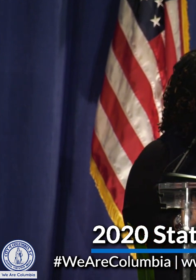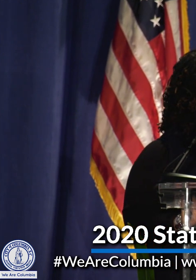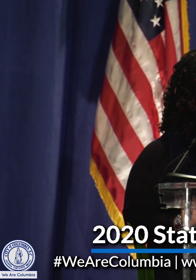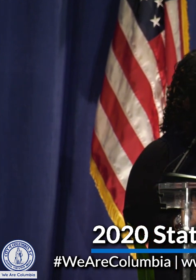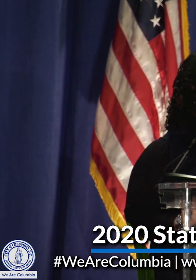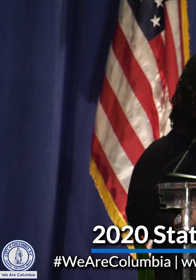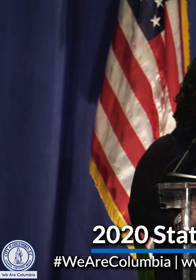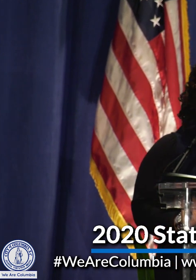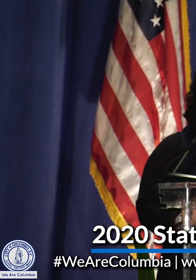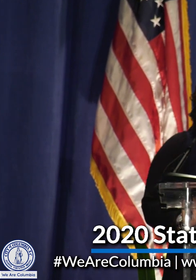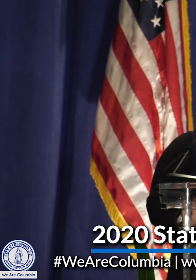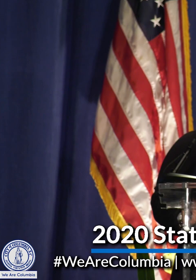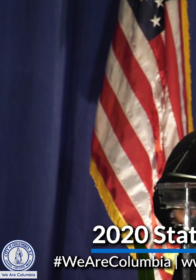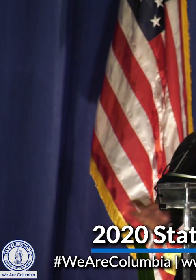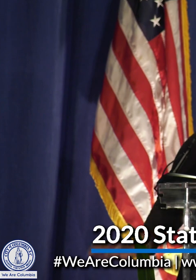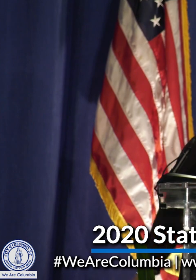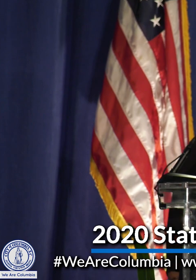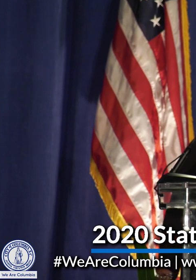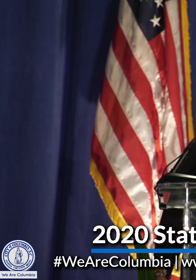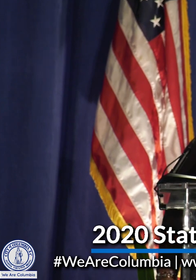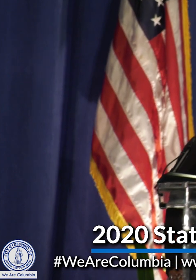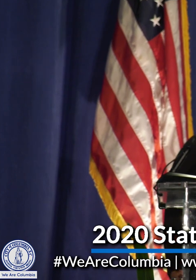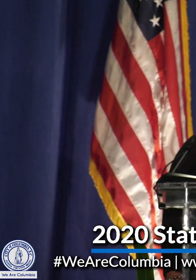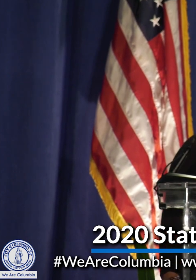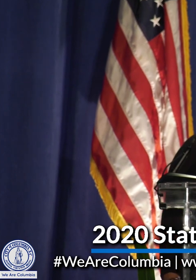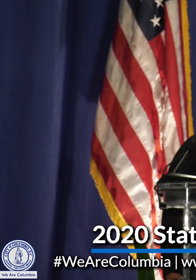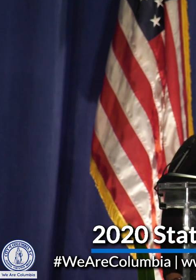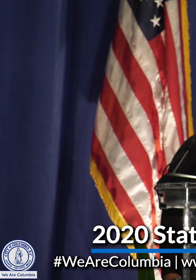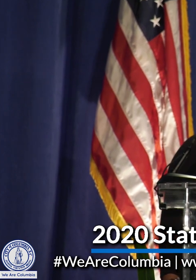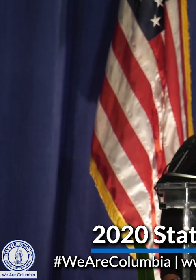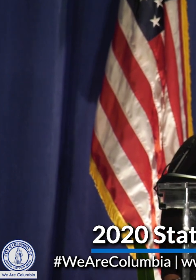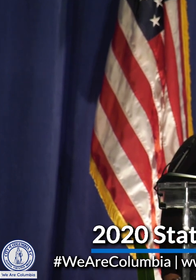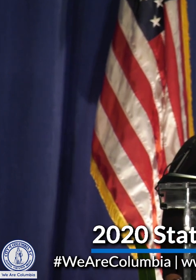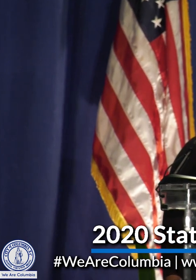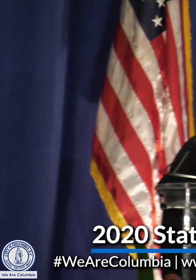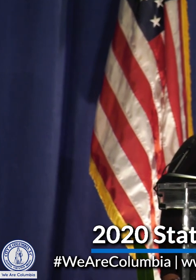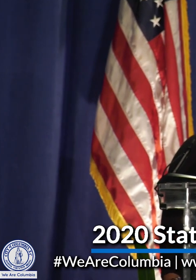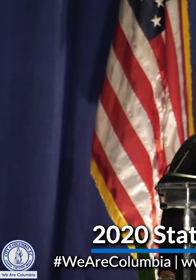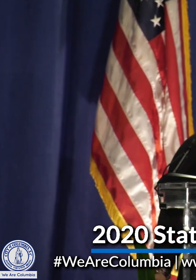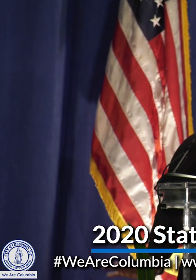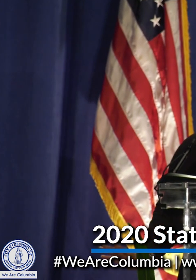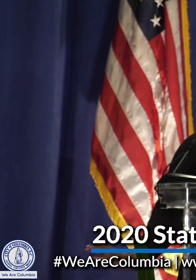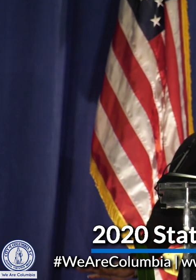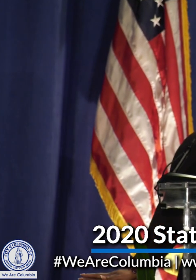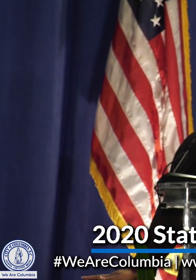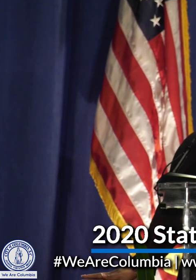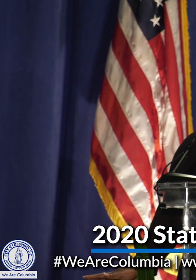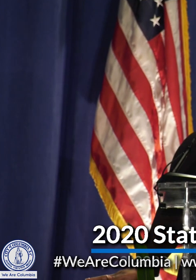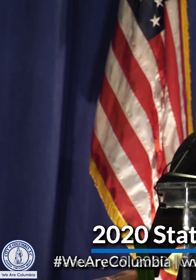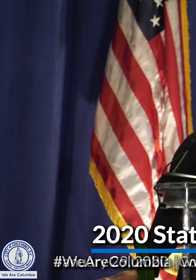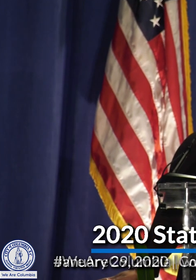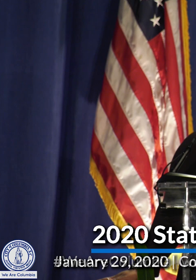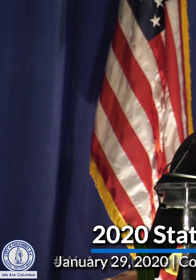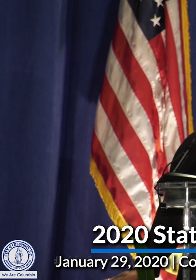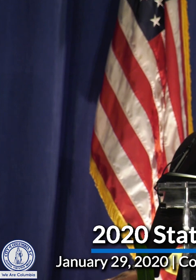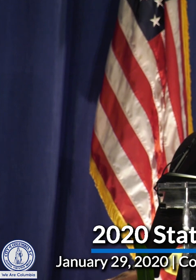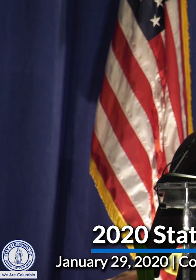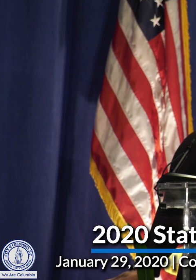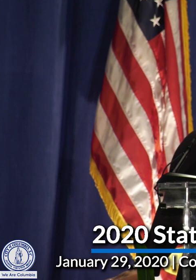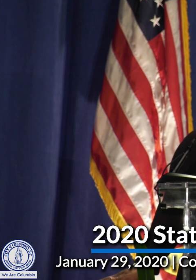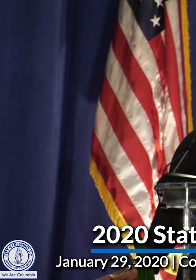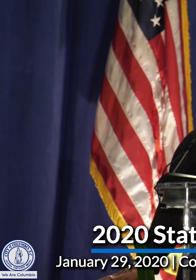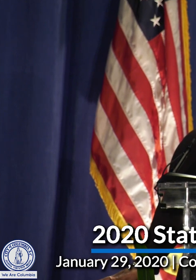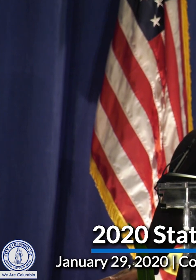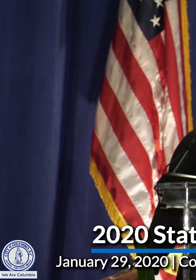and let's settle in for a great State of the City address on this evening. So now we have all our devices turned off,